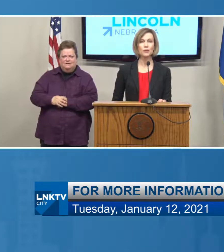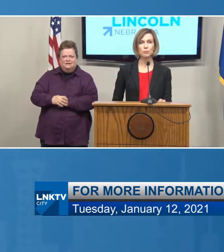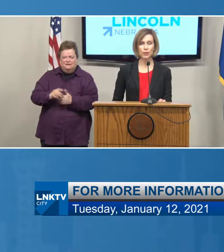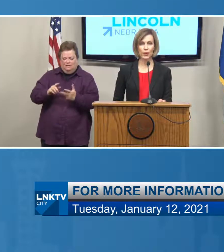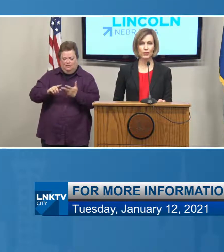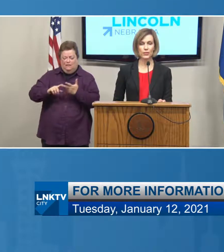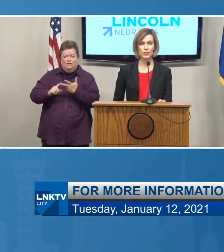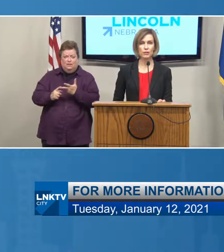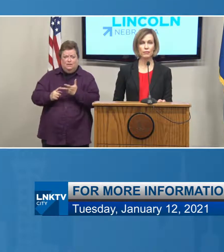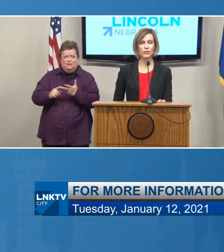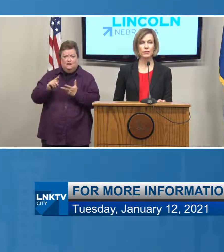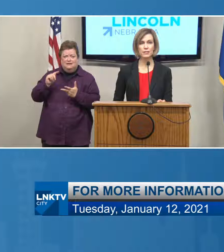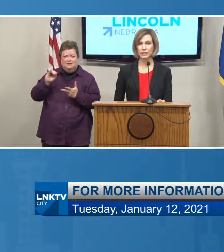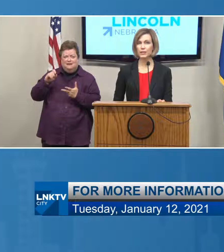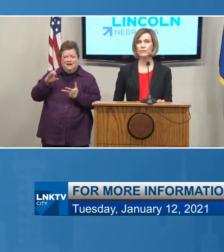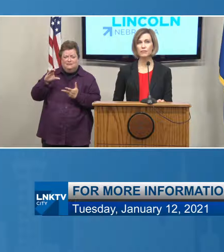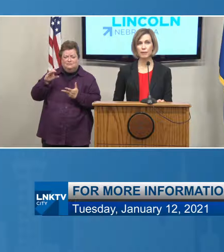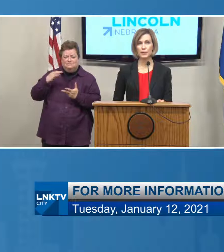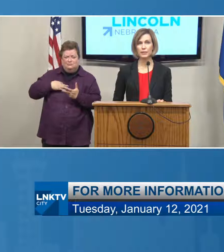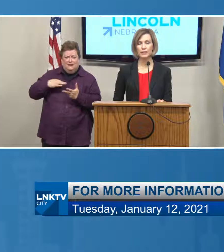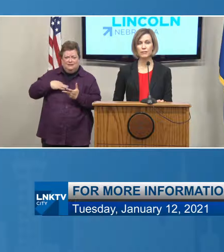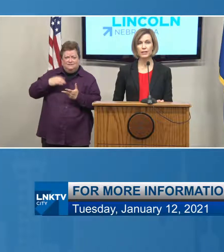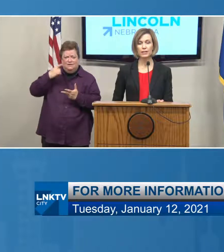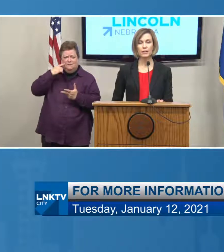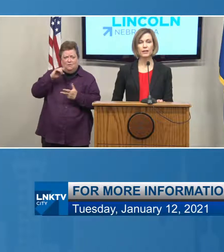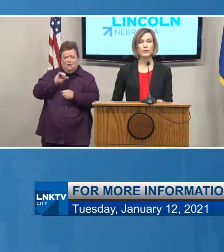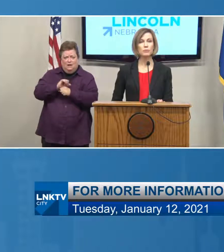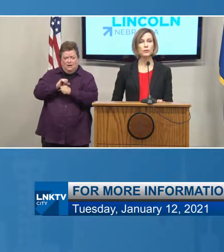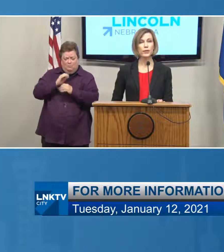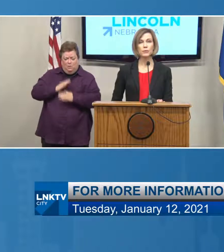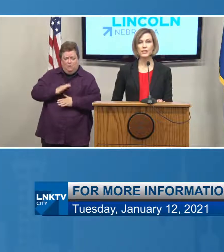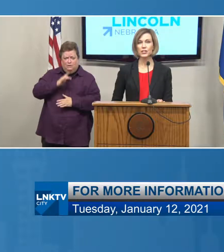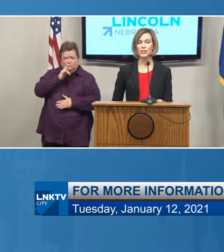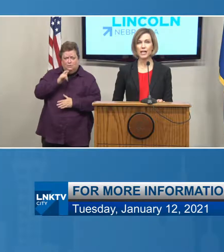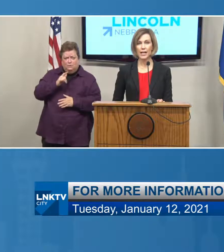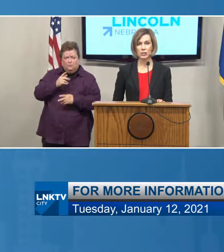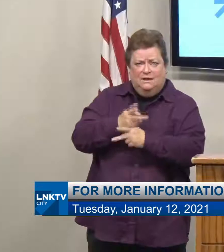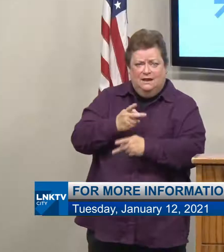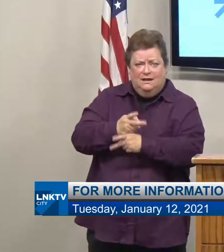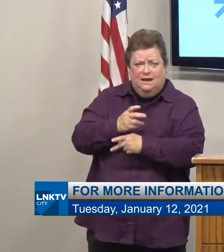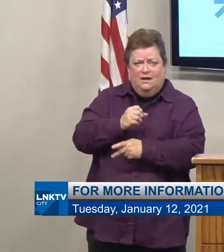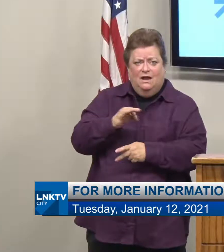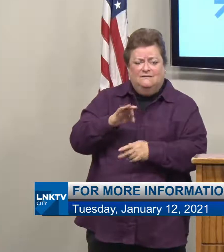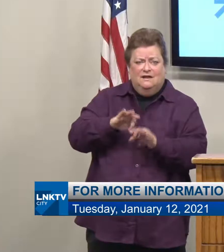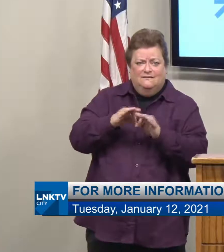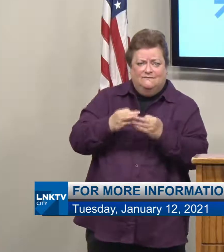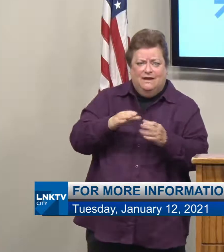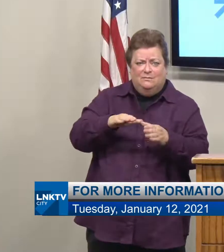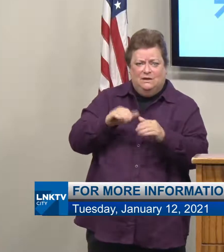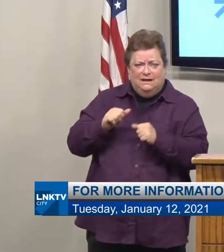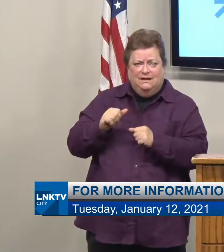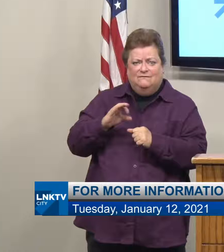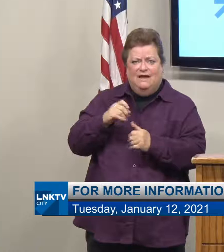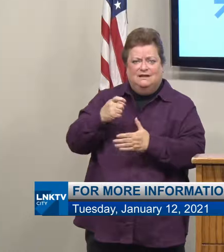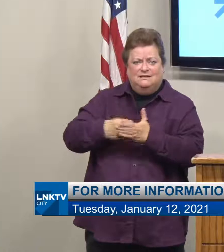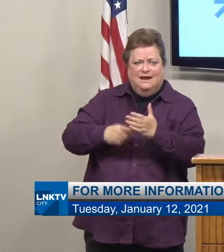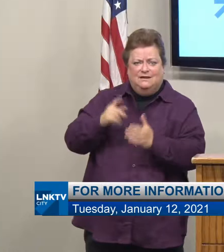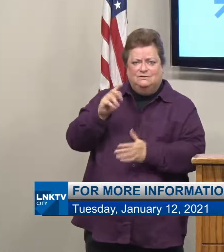credits for employers covering sick leave and family leave and the Employee Retention Tax Credit have been extended.